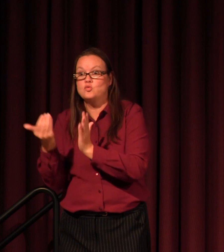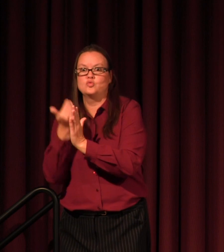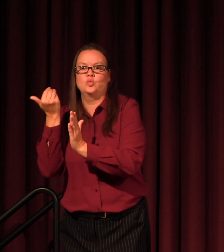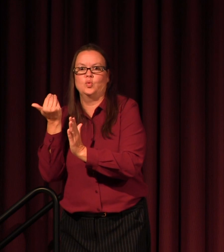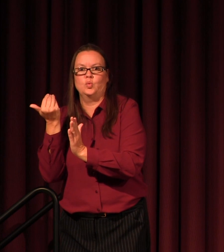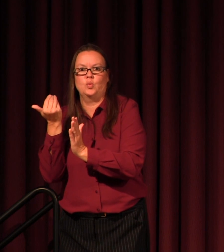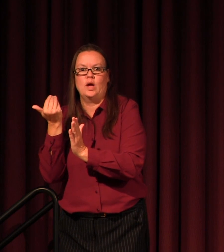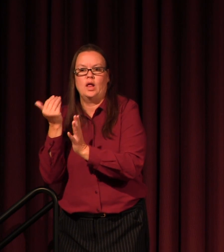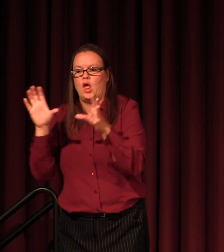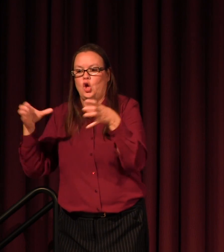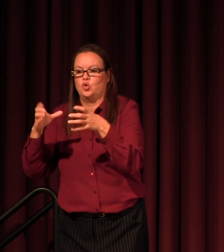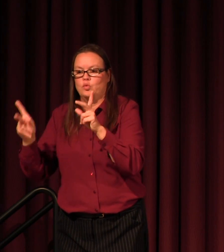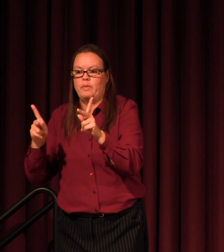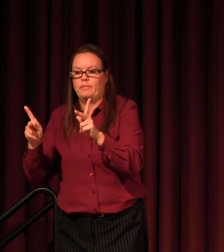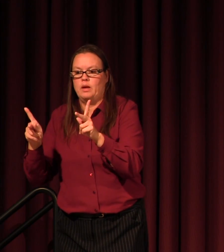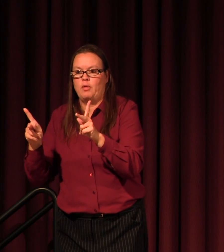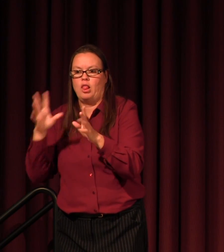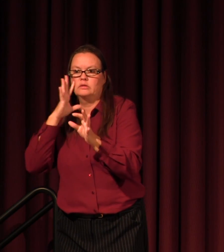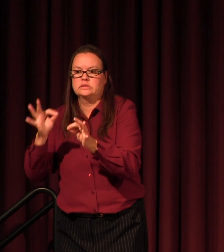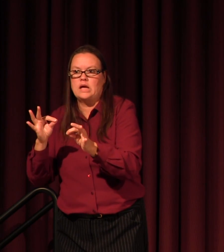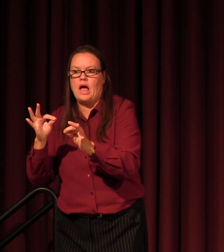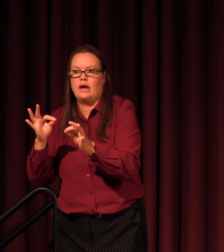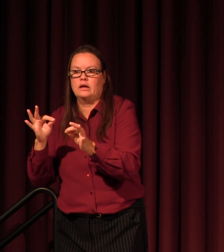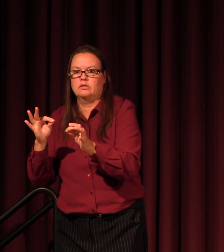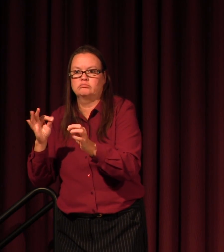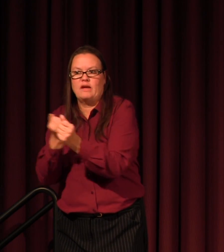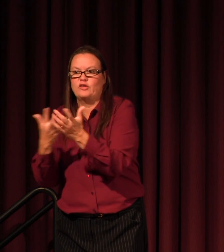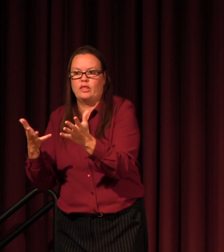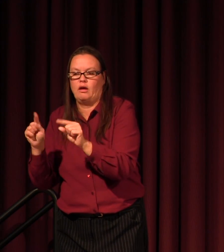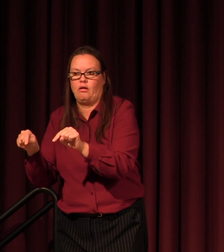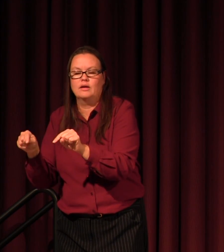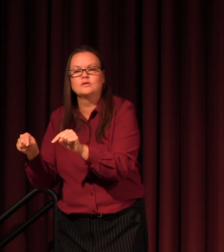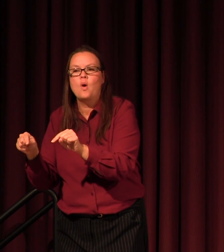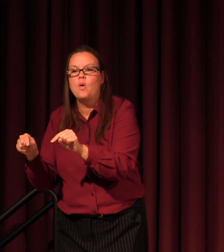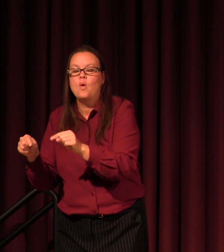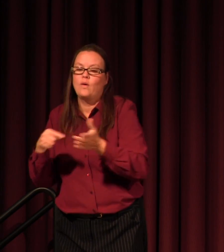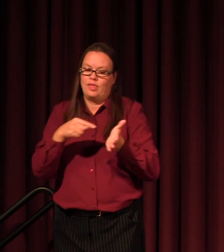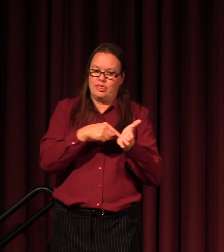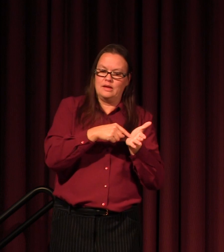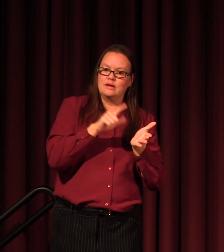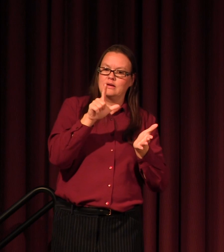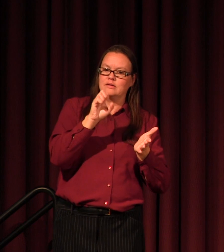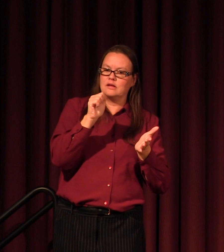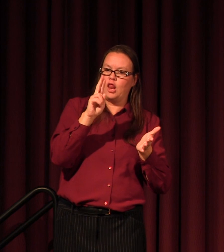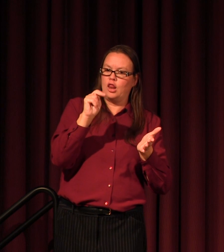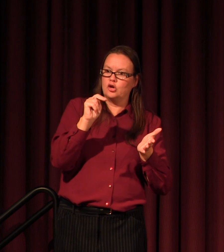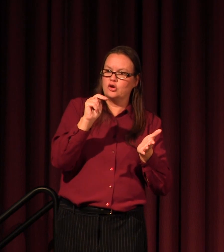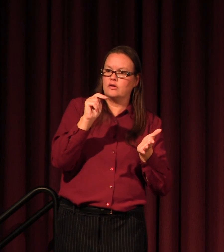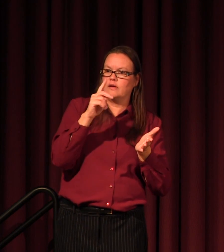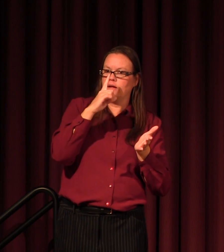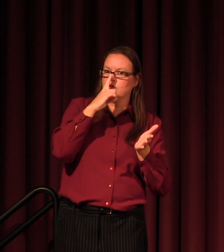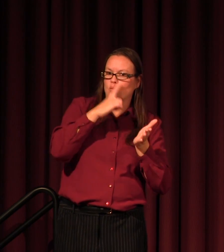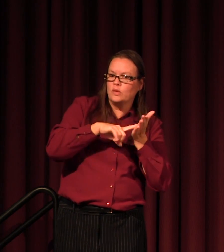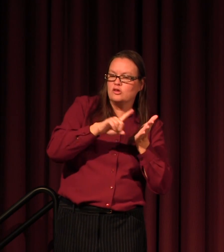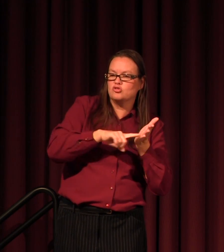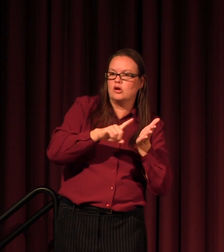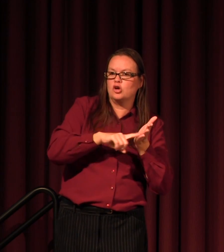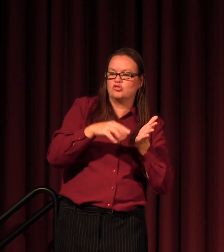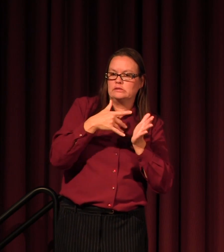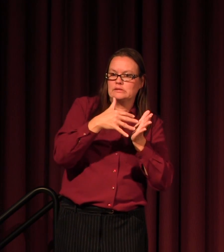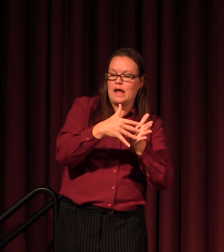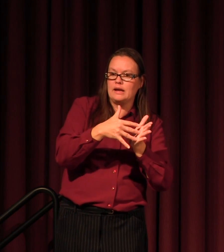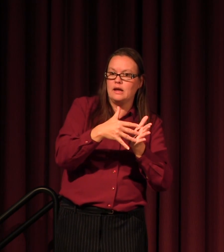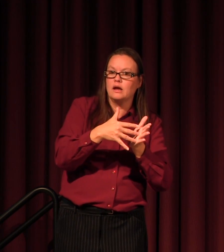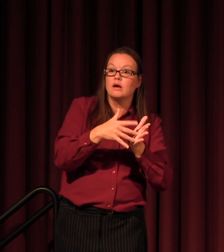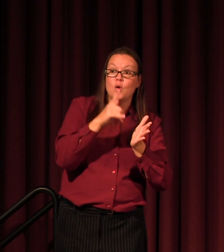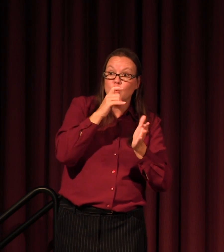difference. What it is a research program study where the BIPOC,